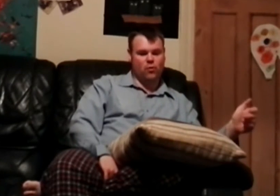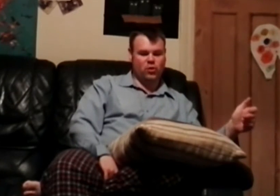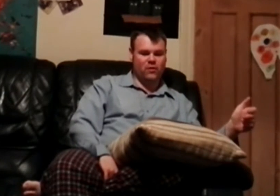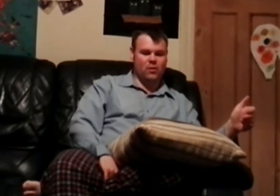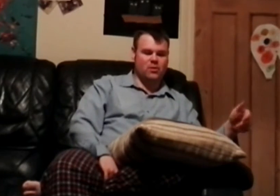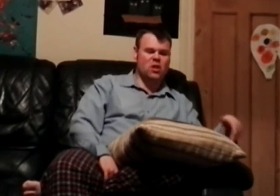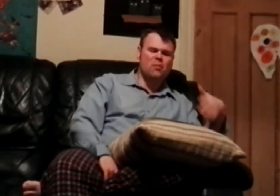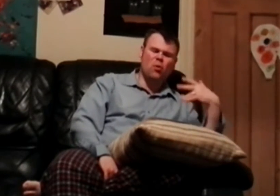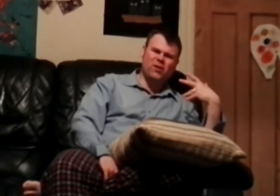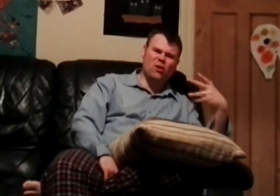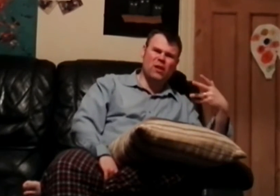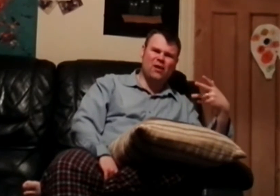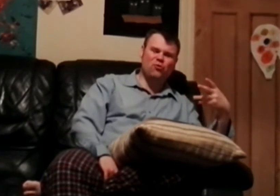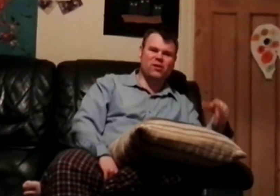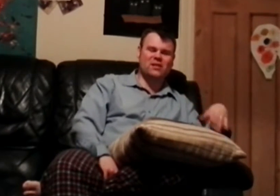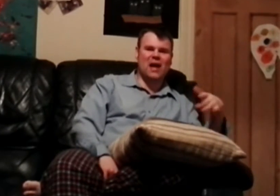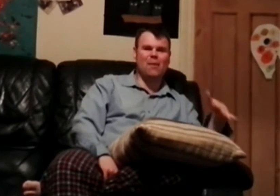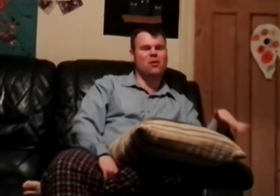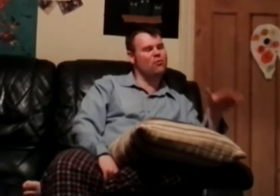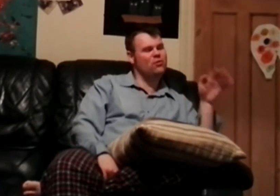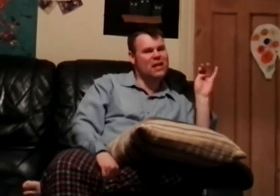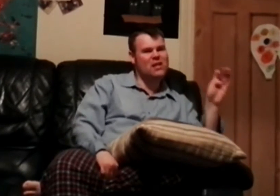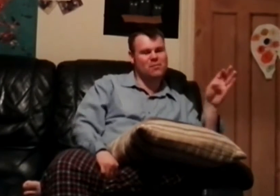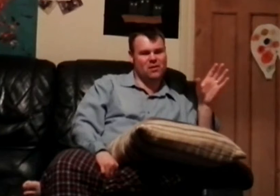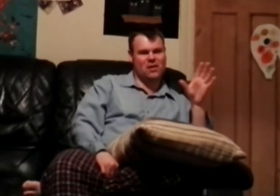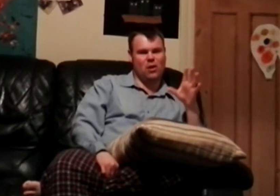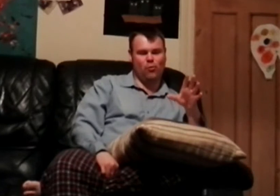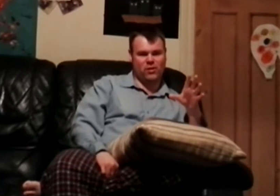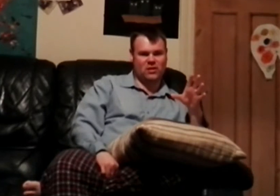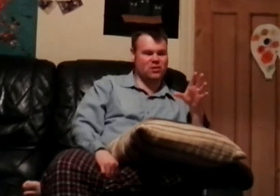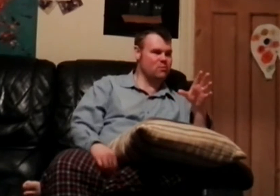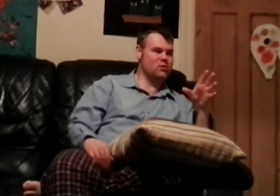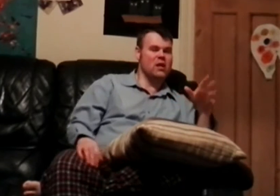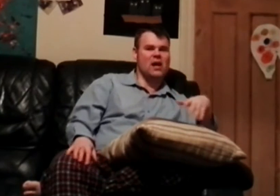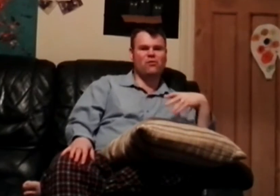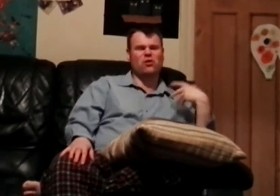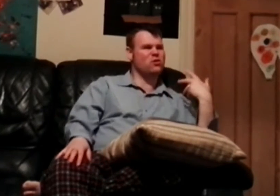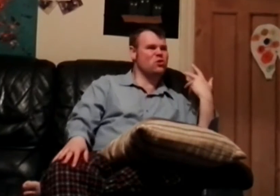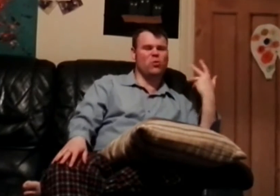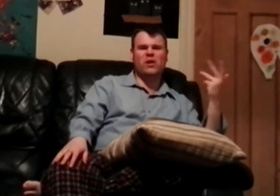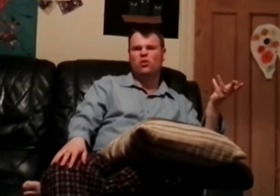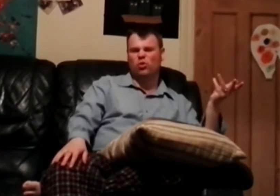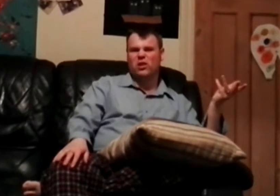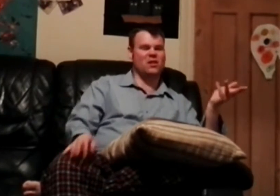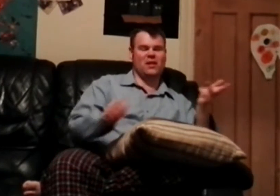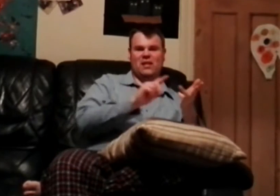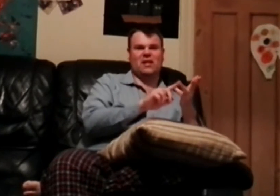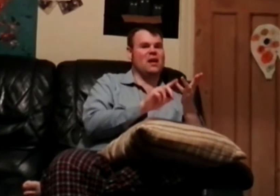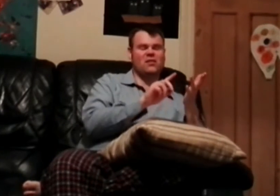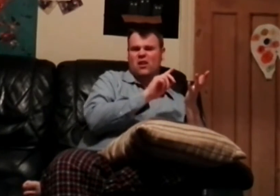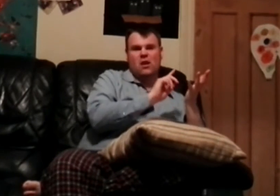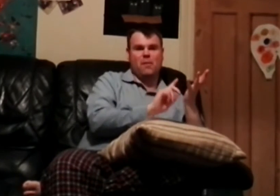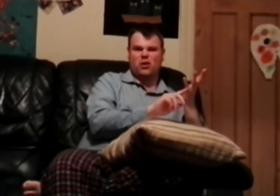for developers. But we know that Android has a habit of naming their operating systems after sweet goodies like Kit Kat,